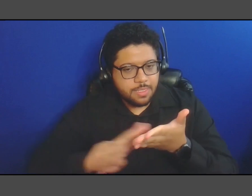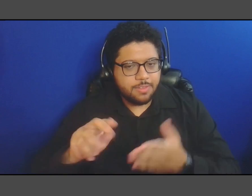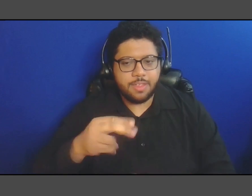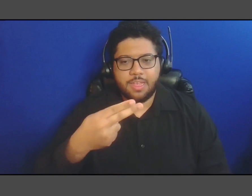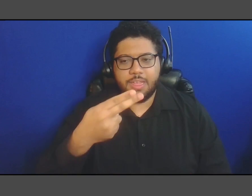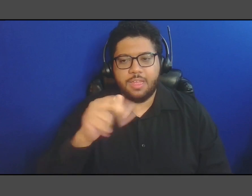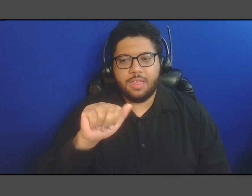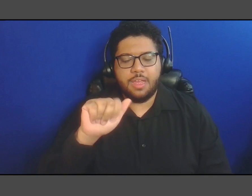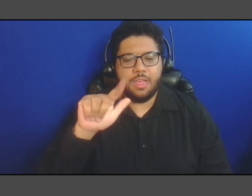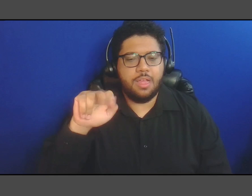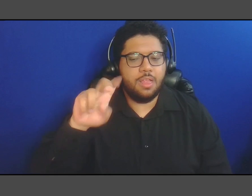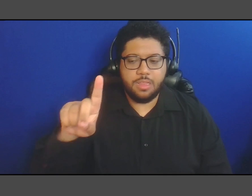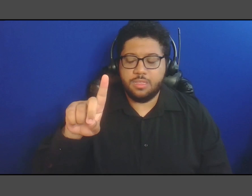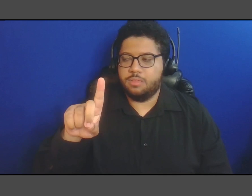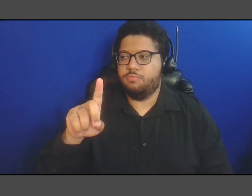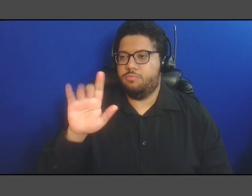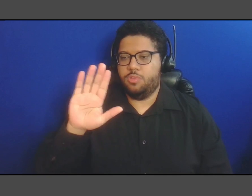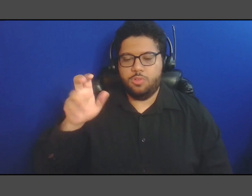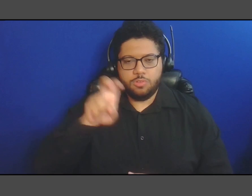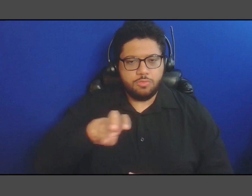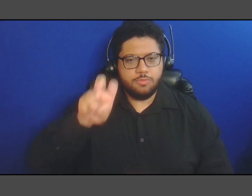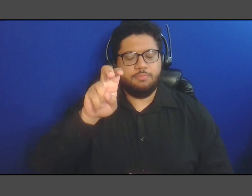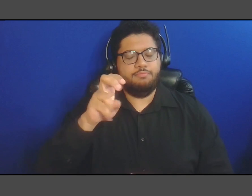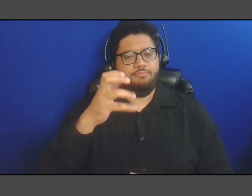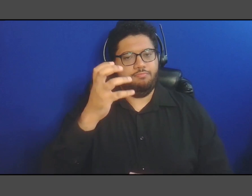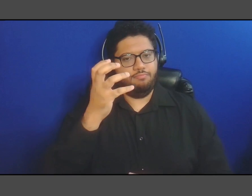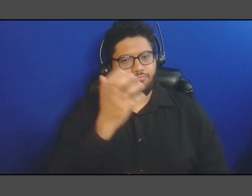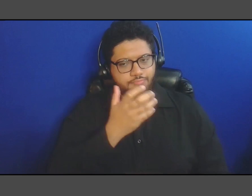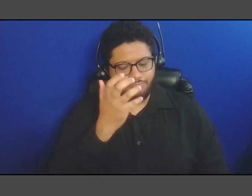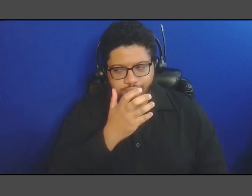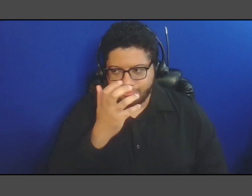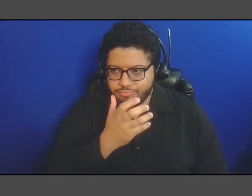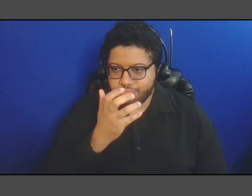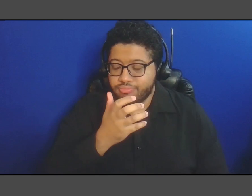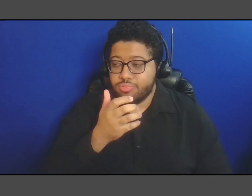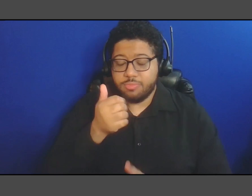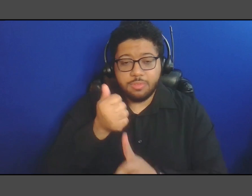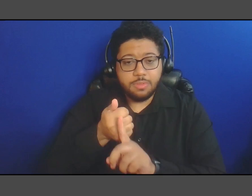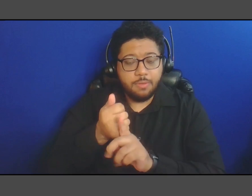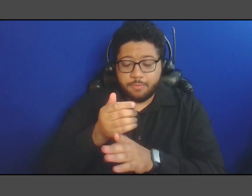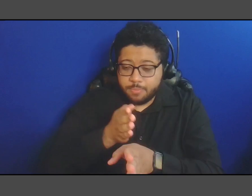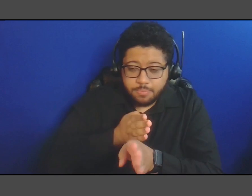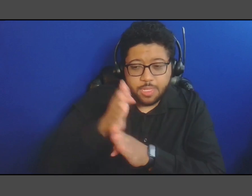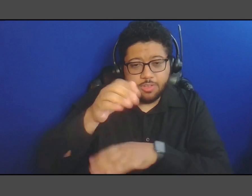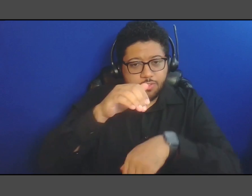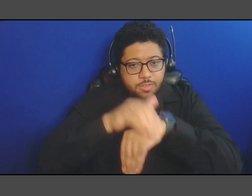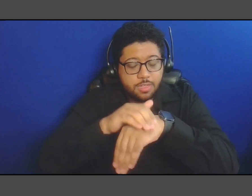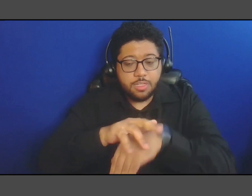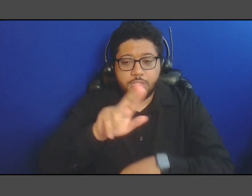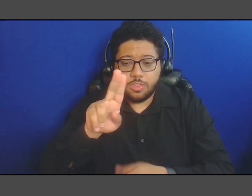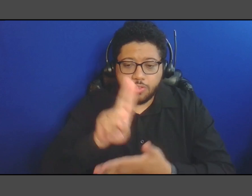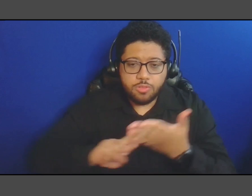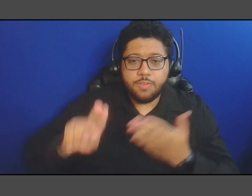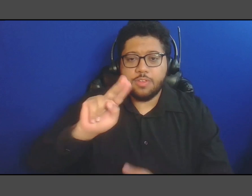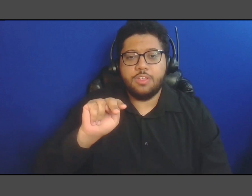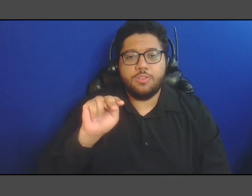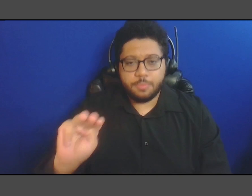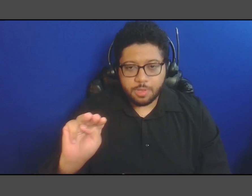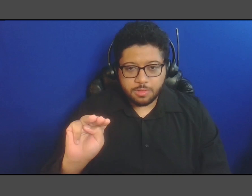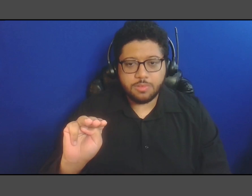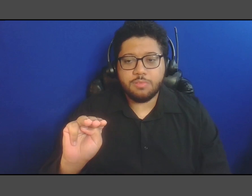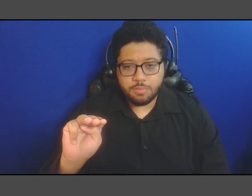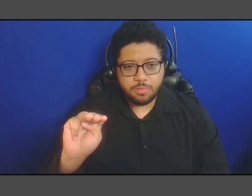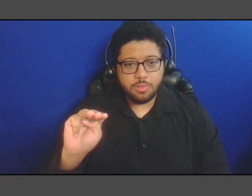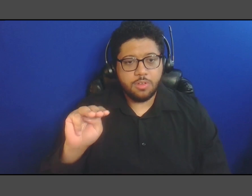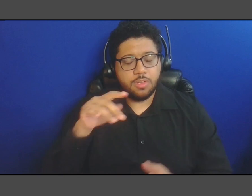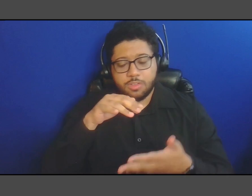now holds, including her time as an English major at the University of New Mexico, where she studied with and wrote a poem that